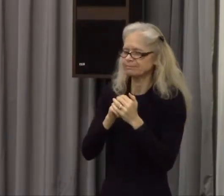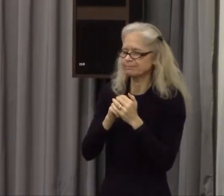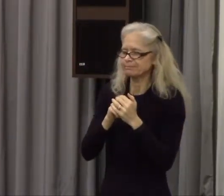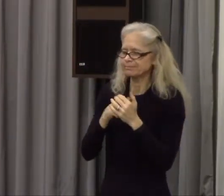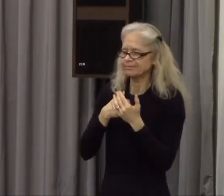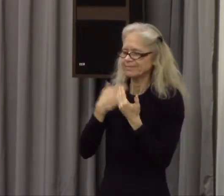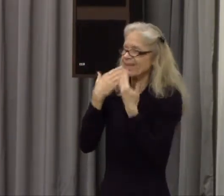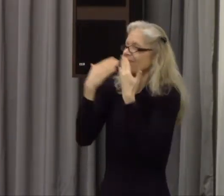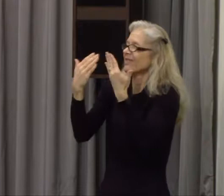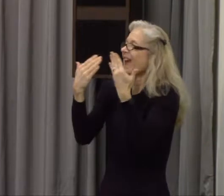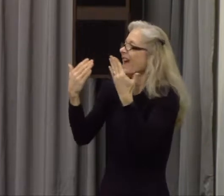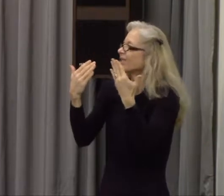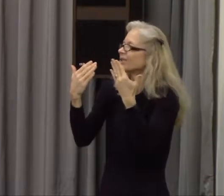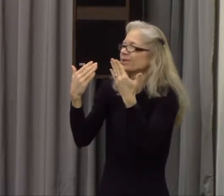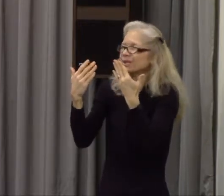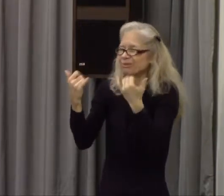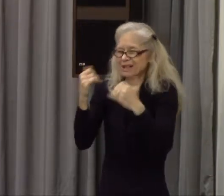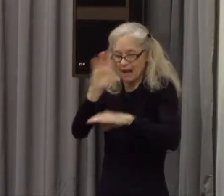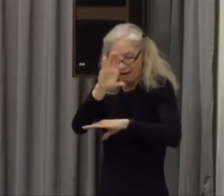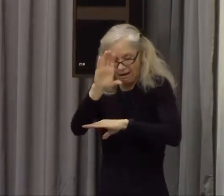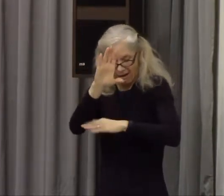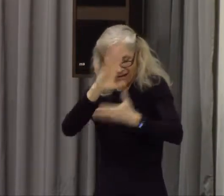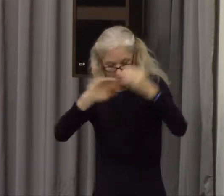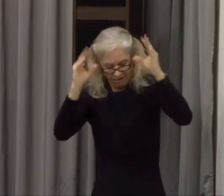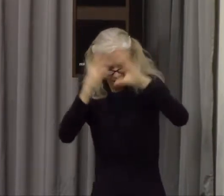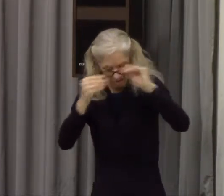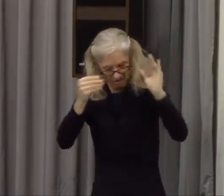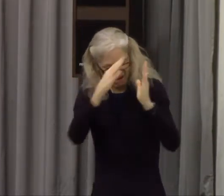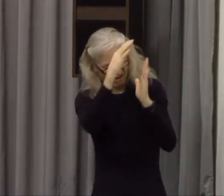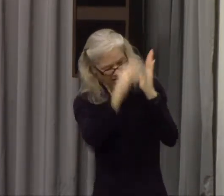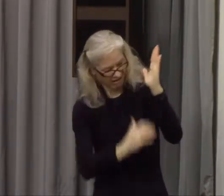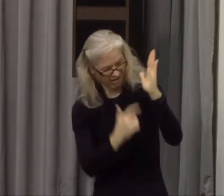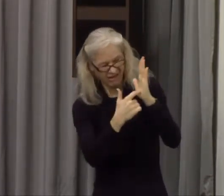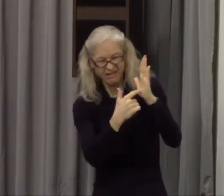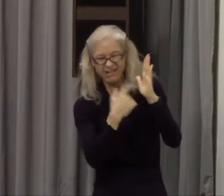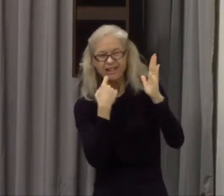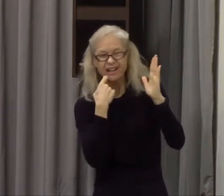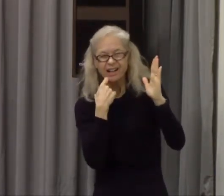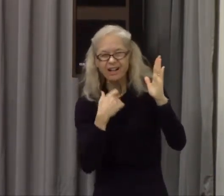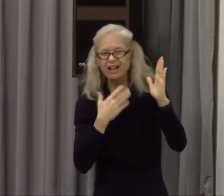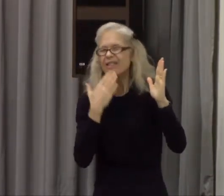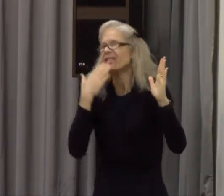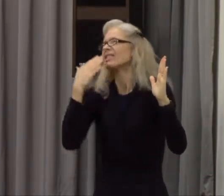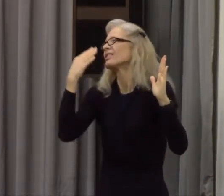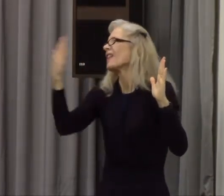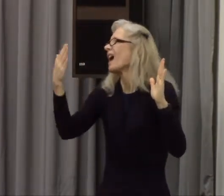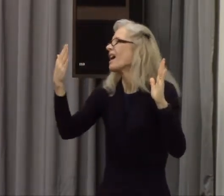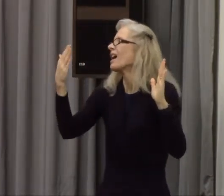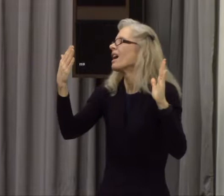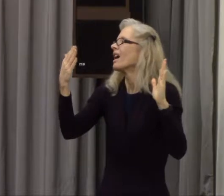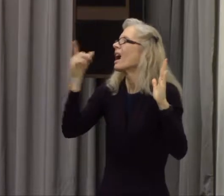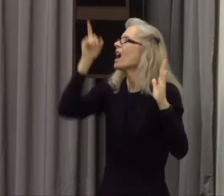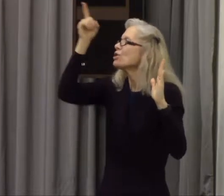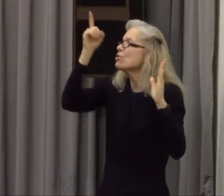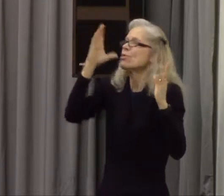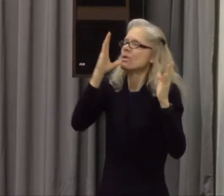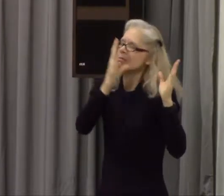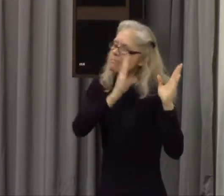earth and paid the price for our sins and rose again, that we might have hope, that